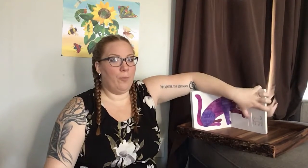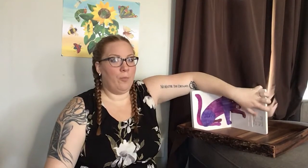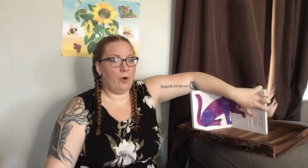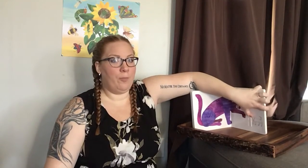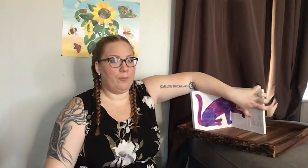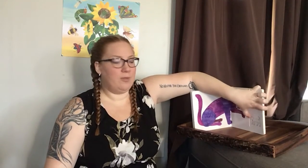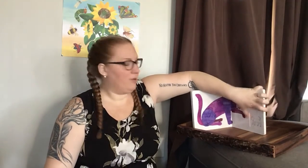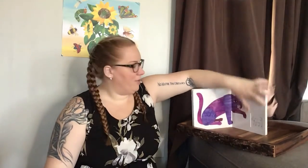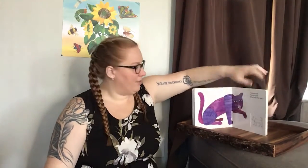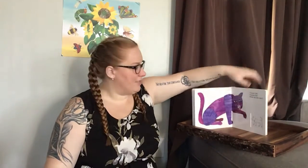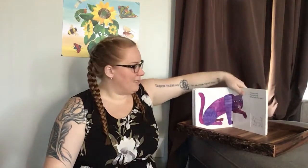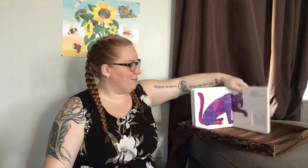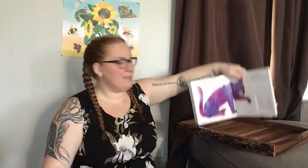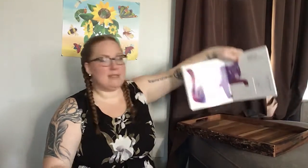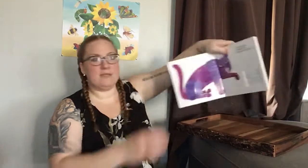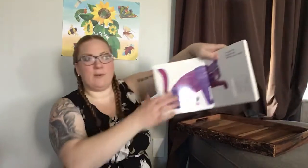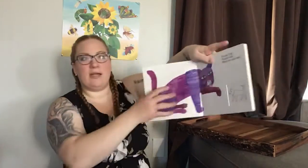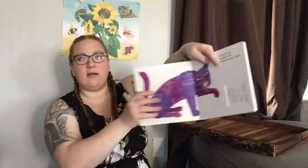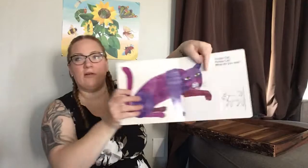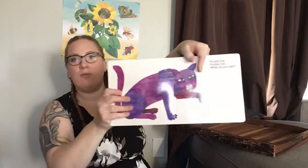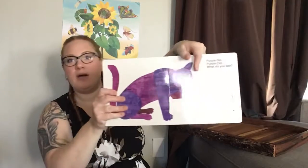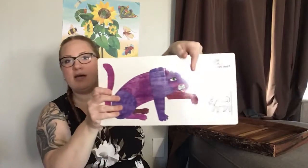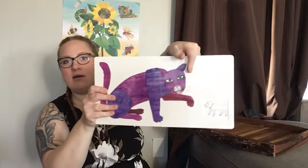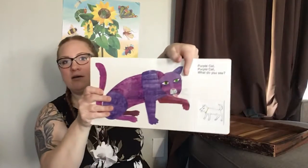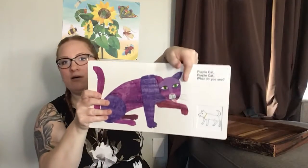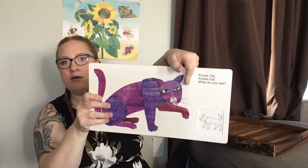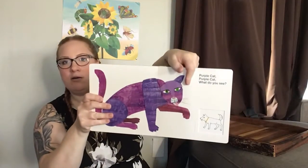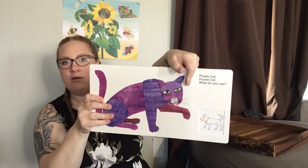Oh, you can barely see him because he's white on a white